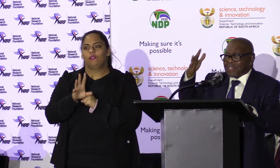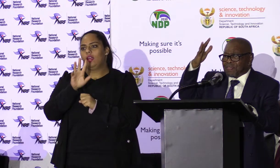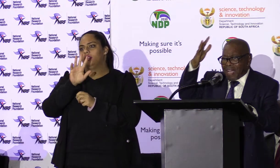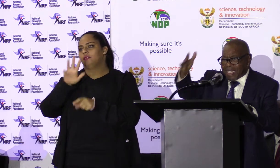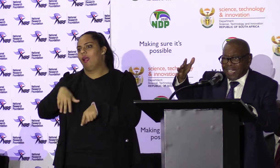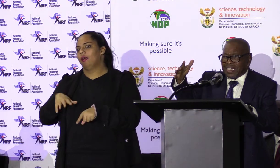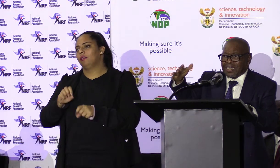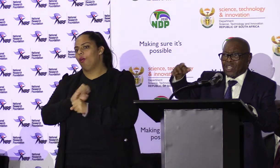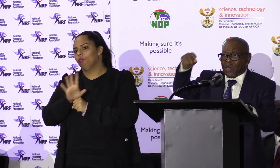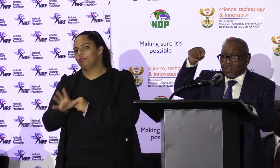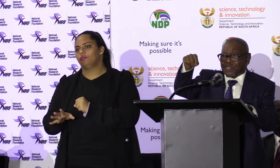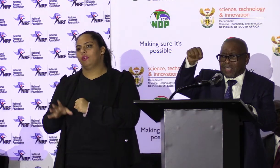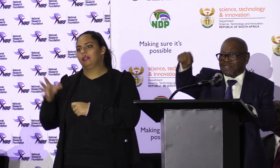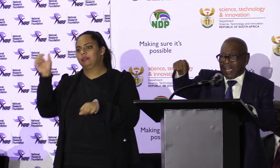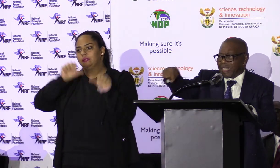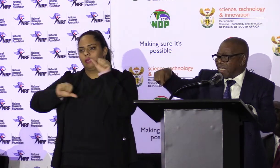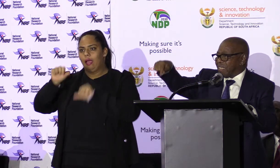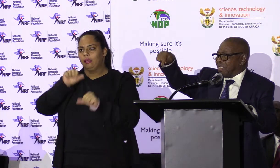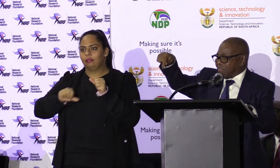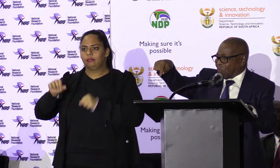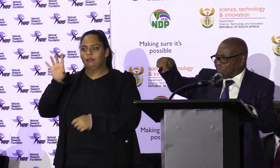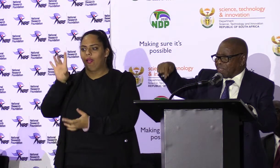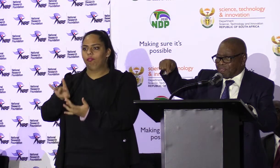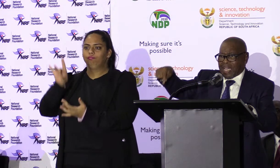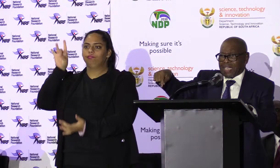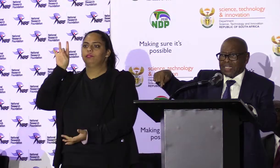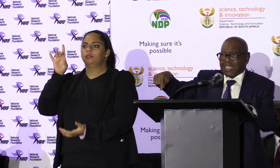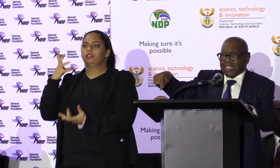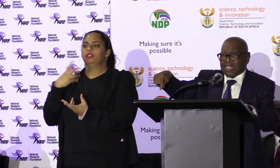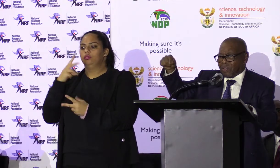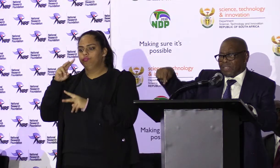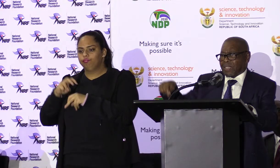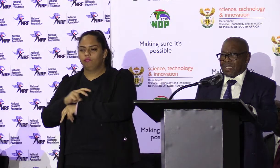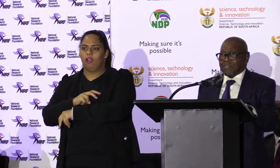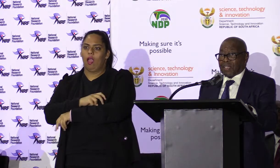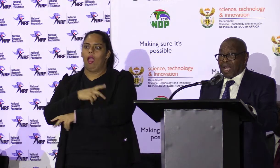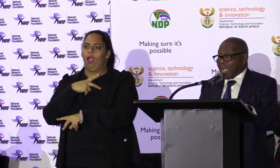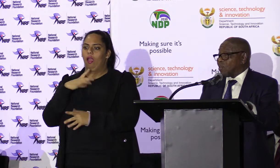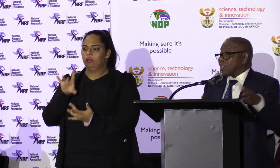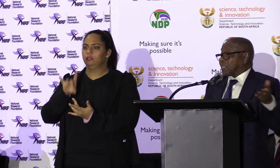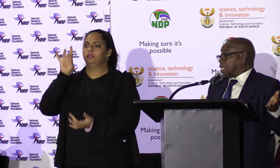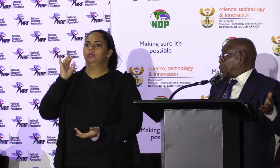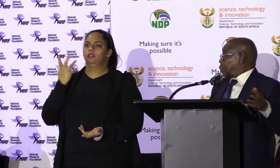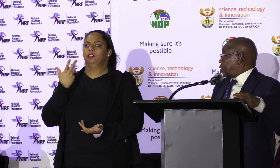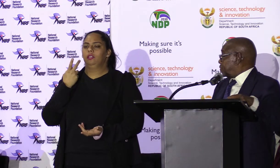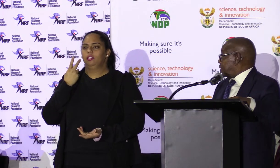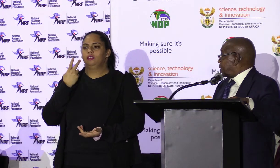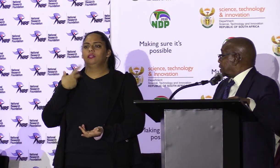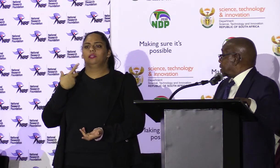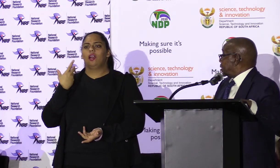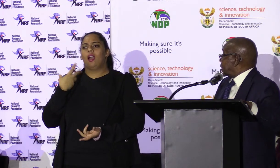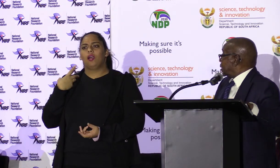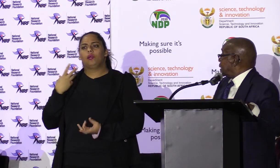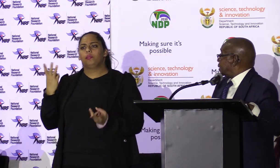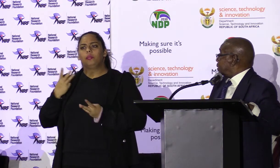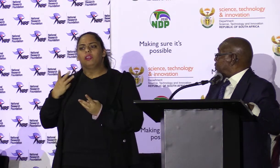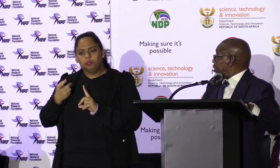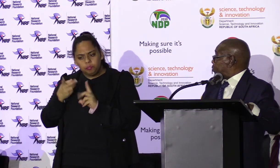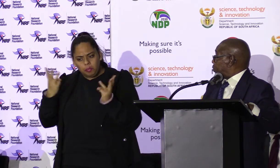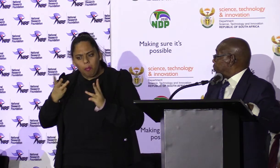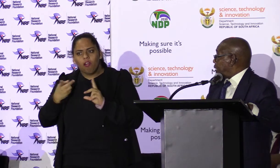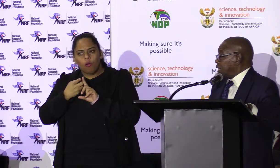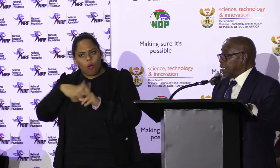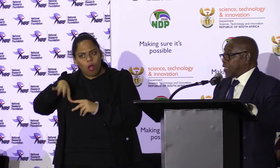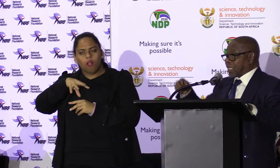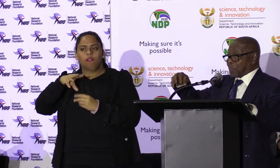the first variant of that virus. It was South Africa. I always tell people even things that